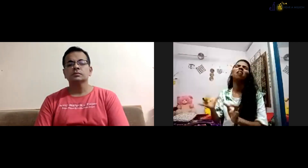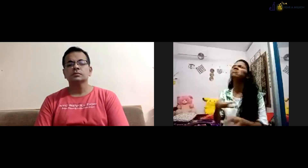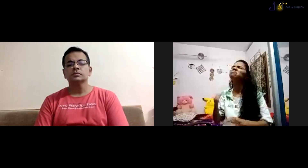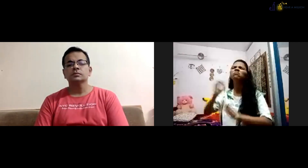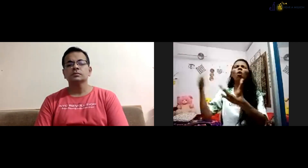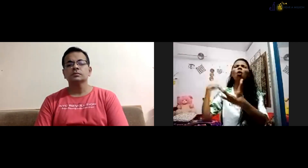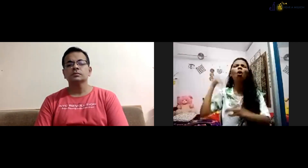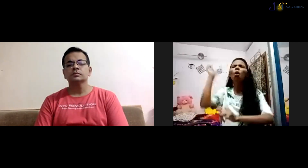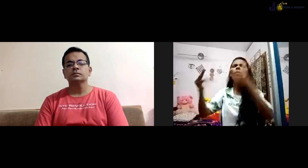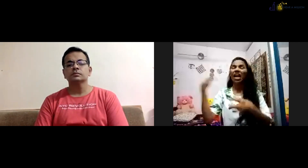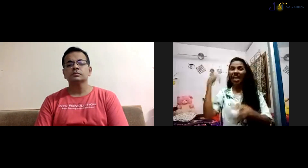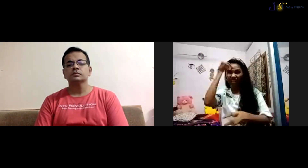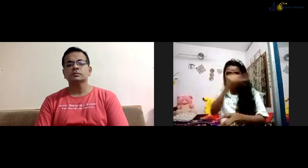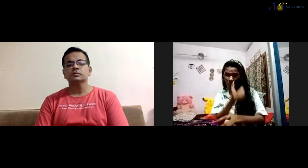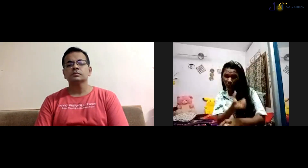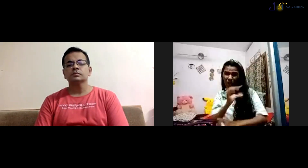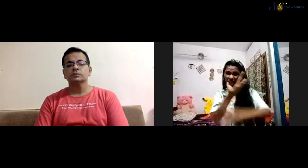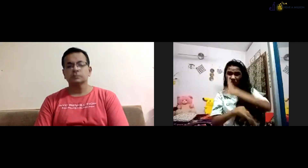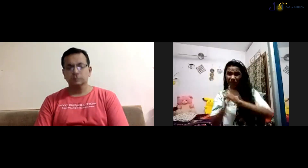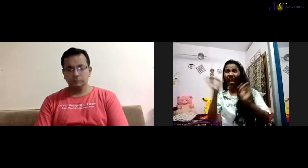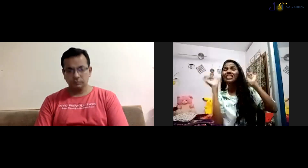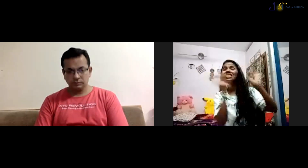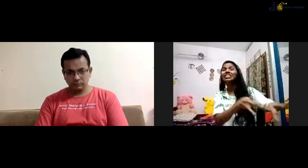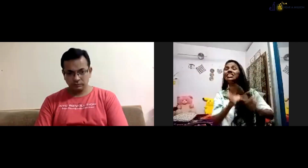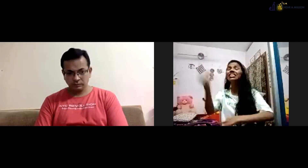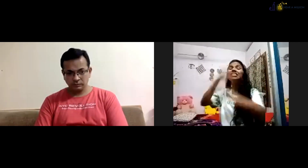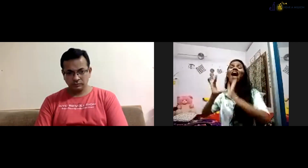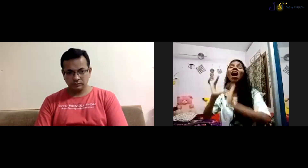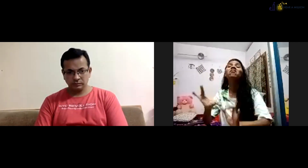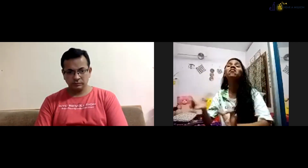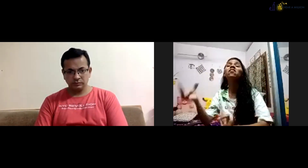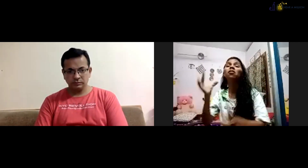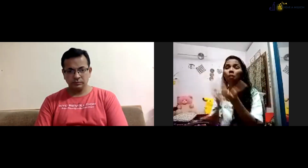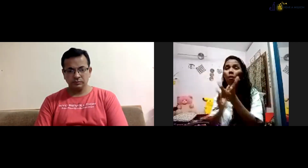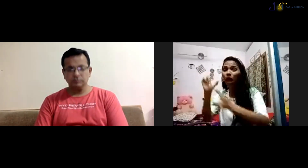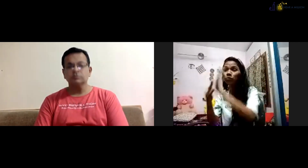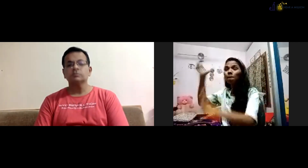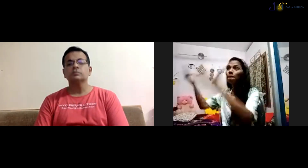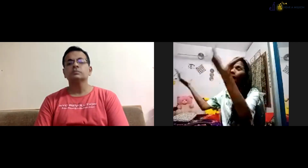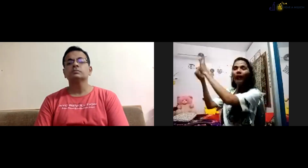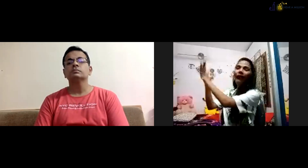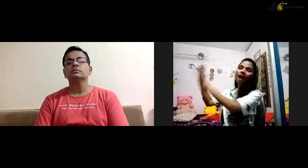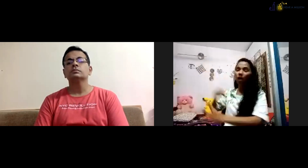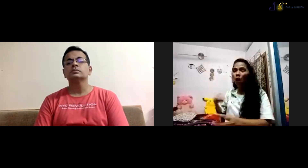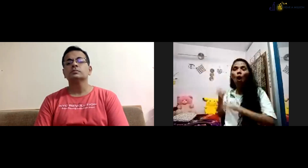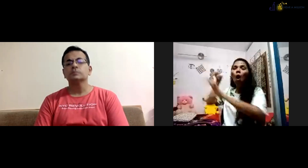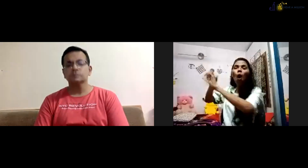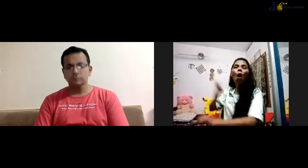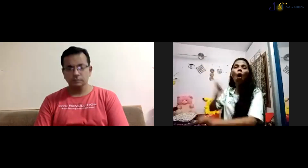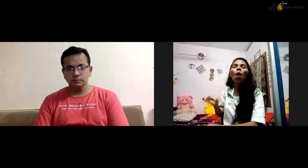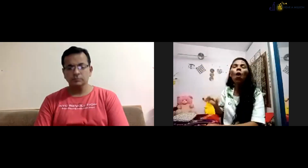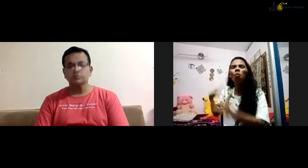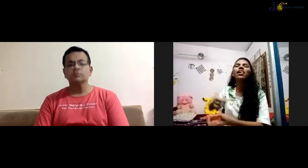in showing. They are not ready to do the things for me. If I'm asking anything.